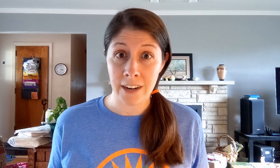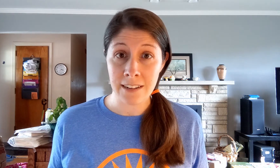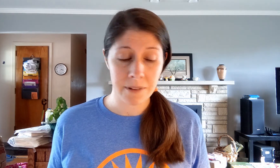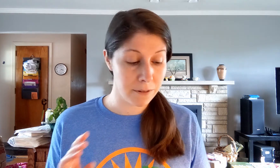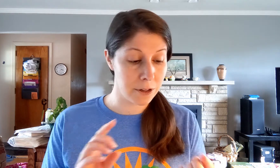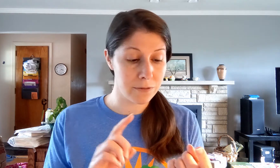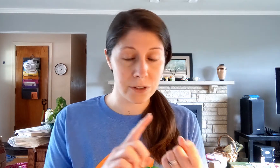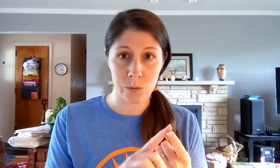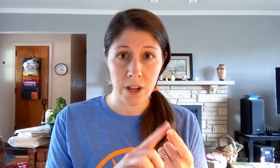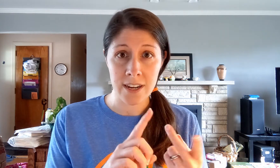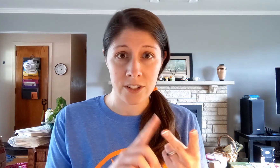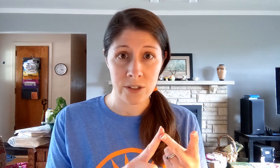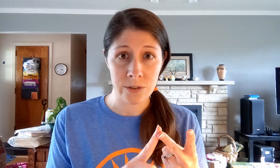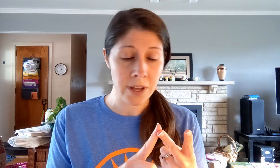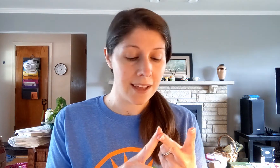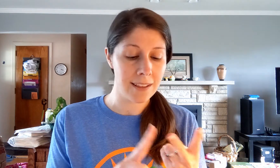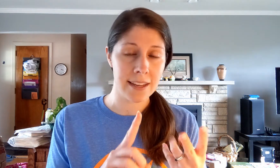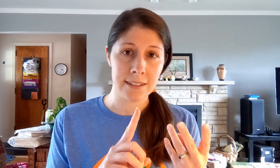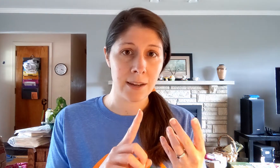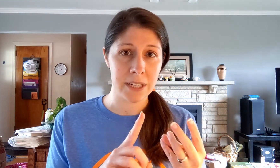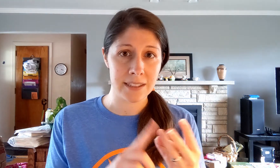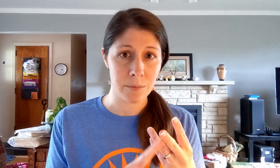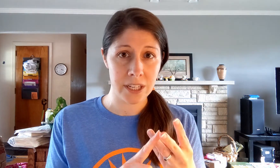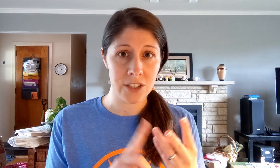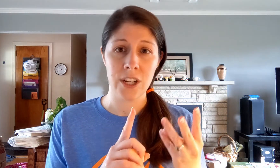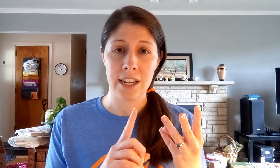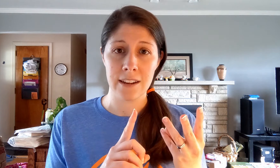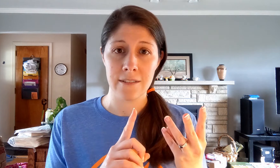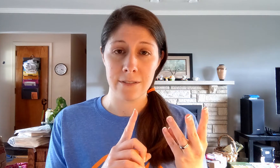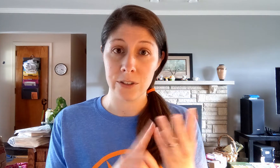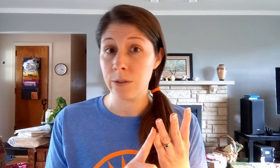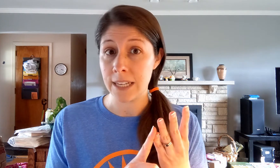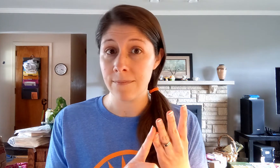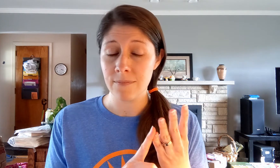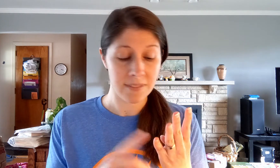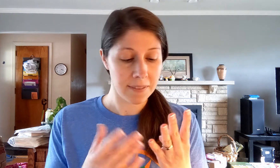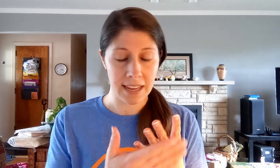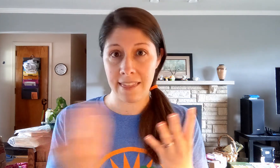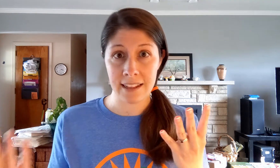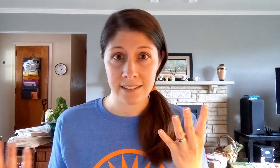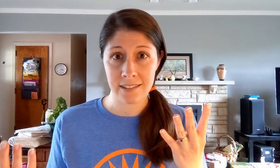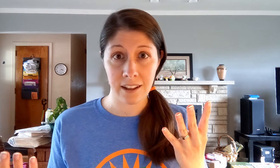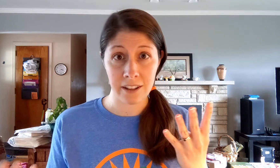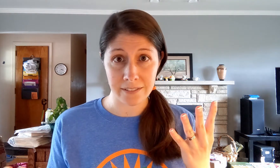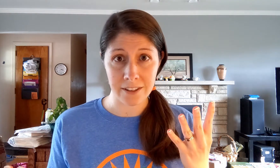right? We've learned verses 1 and 2, and then last time we did the bridge and verse 3. And that's all of it,